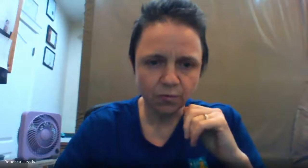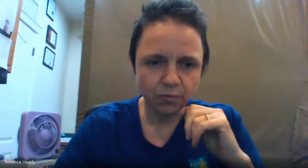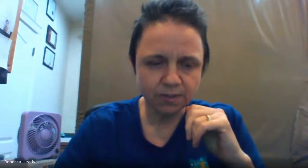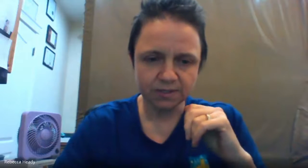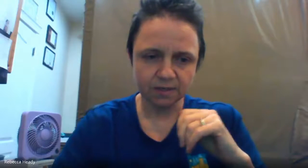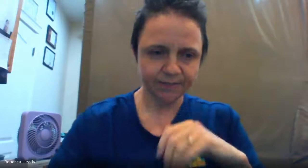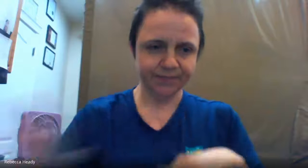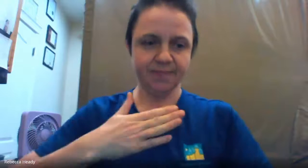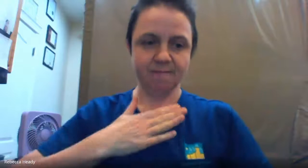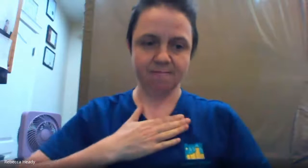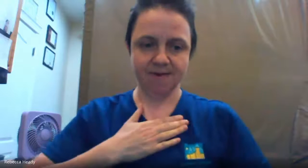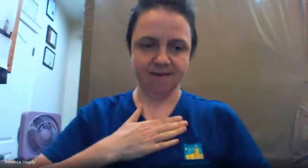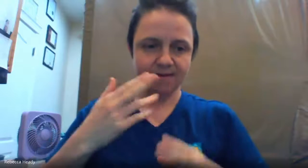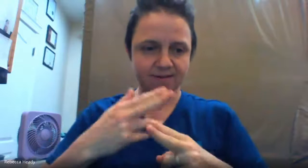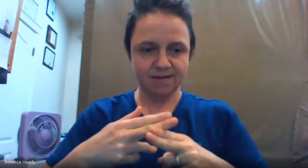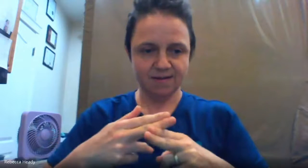So let's see.